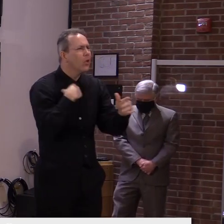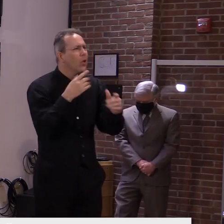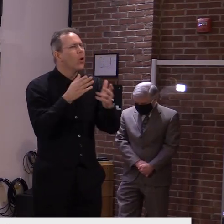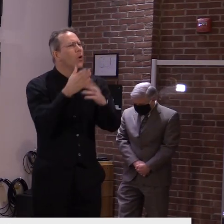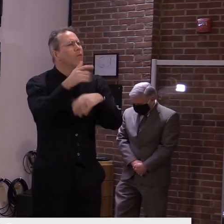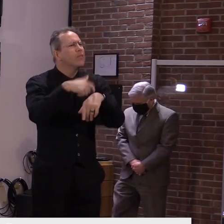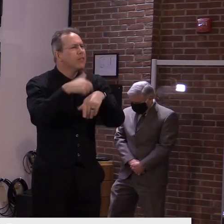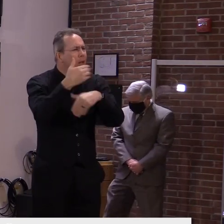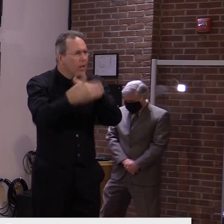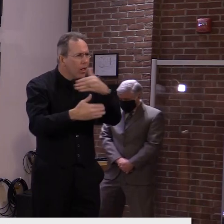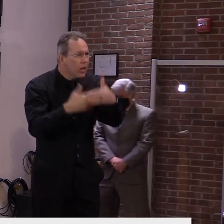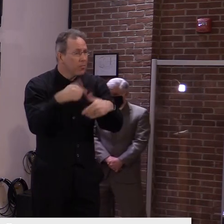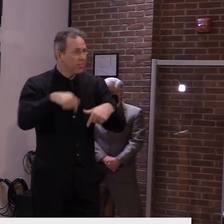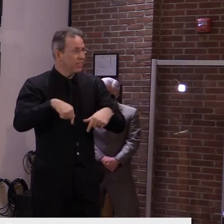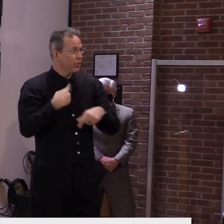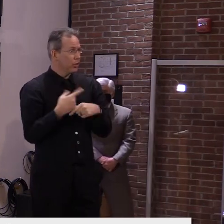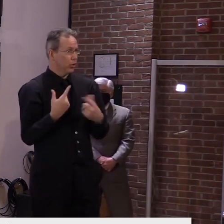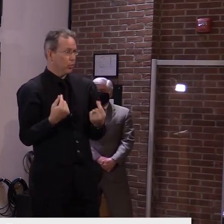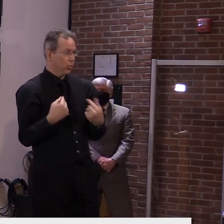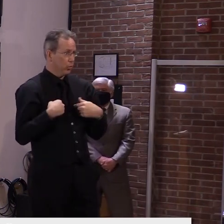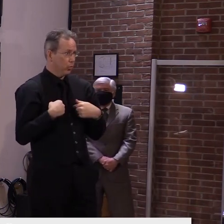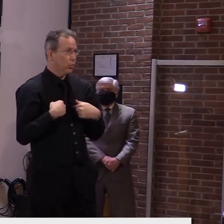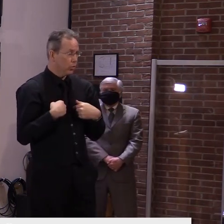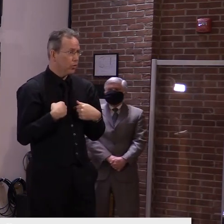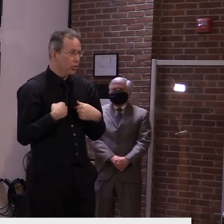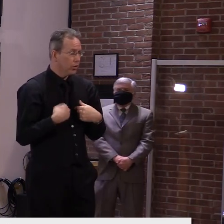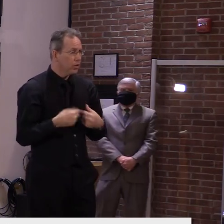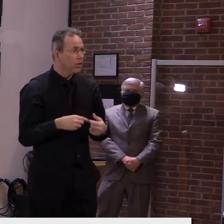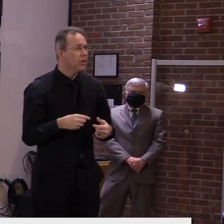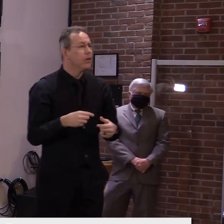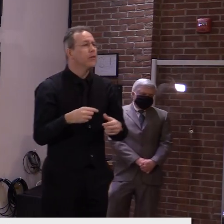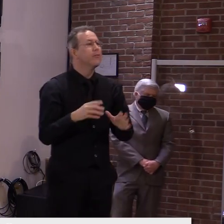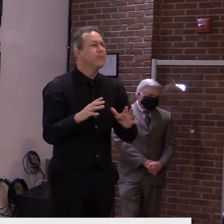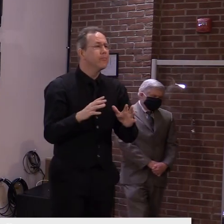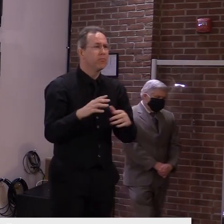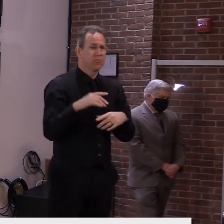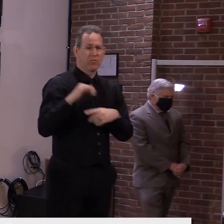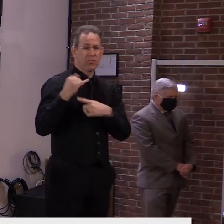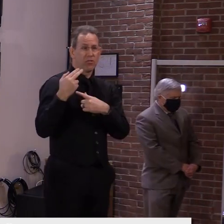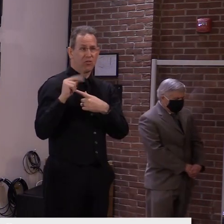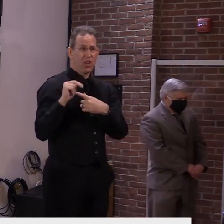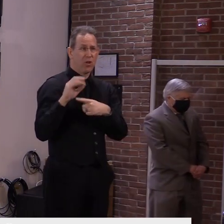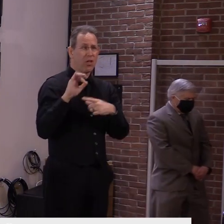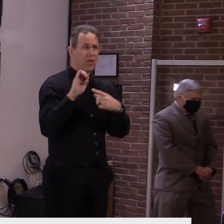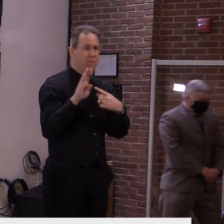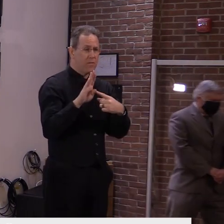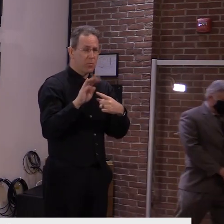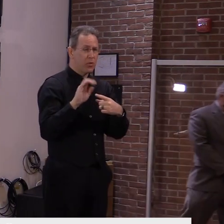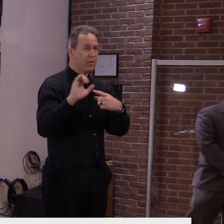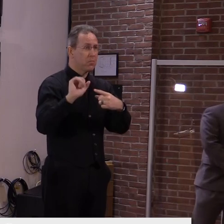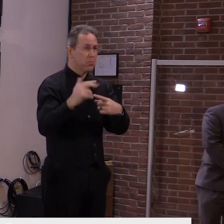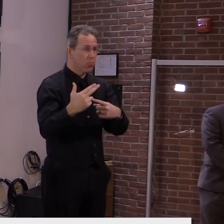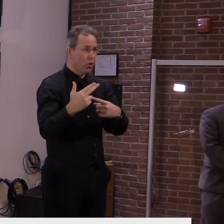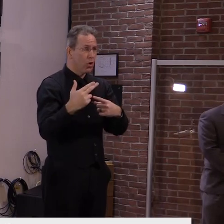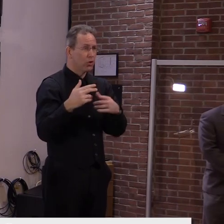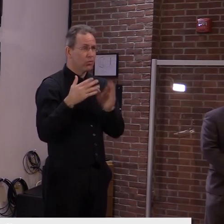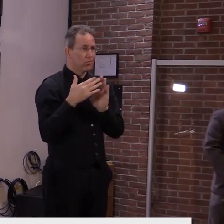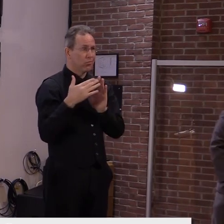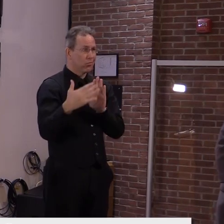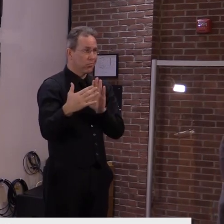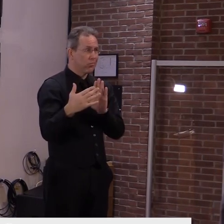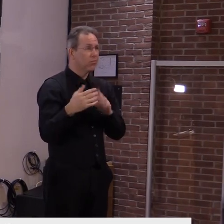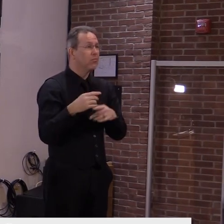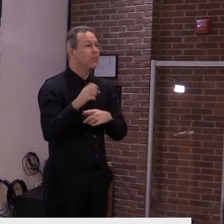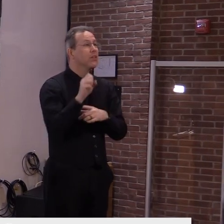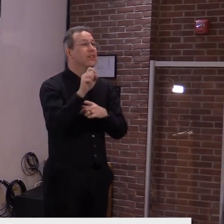the 2+ months that have evolved, the number of cases in the Stowe area equaled the entire year